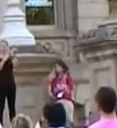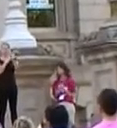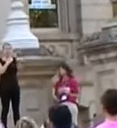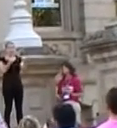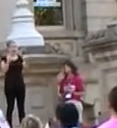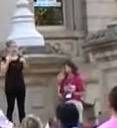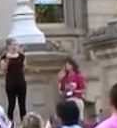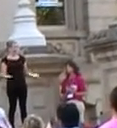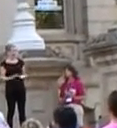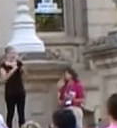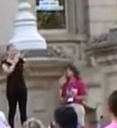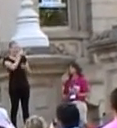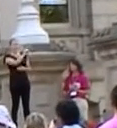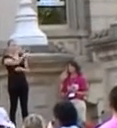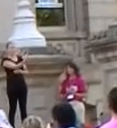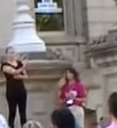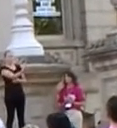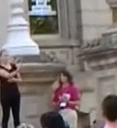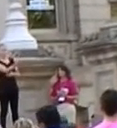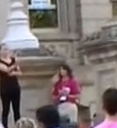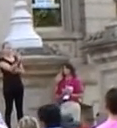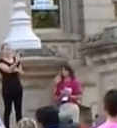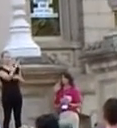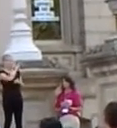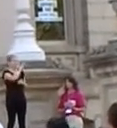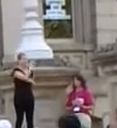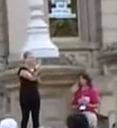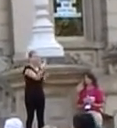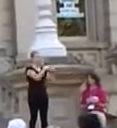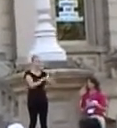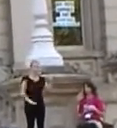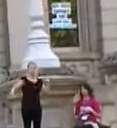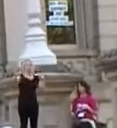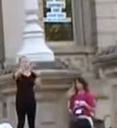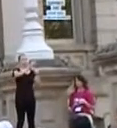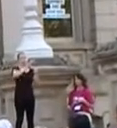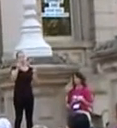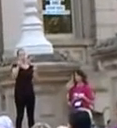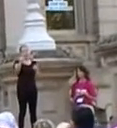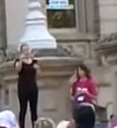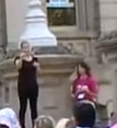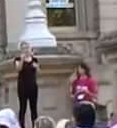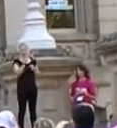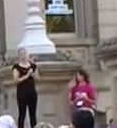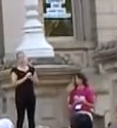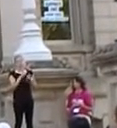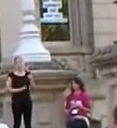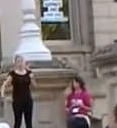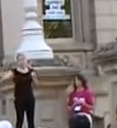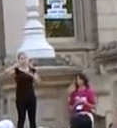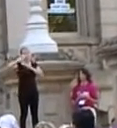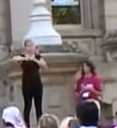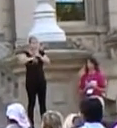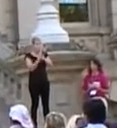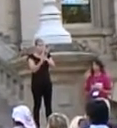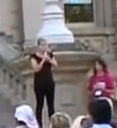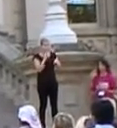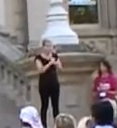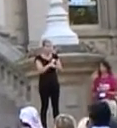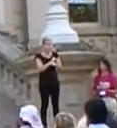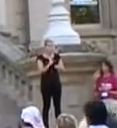are receiving, not just in Michigan, but around the United States, around the